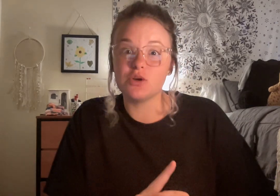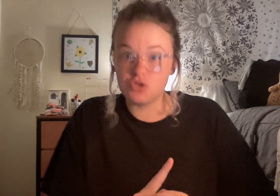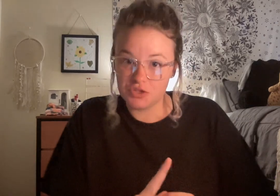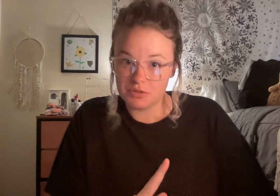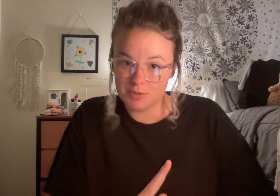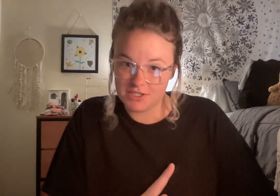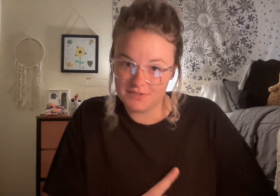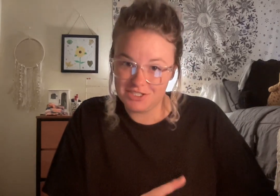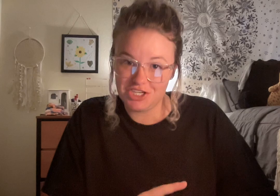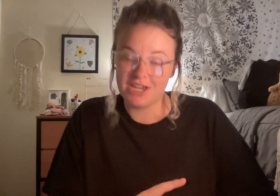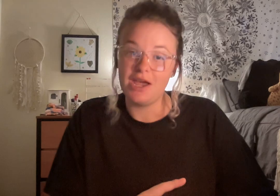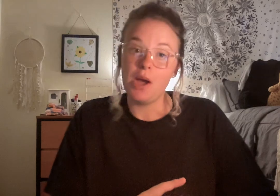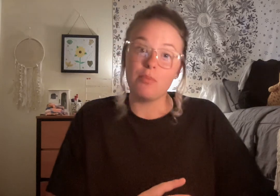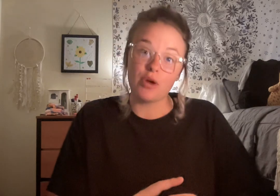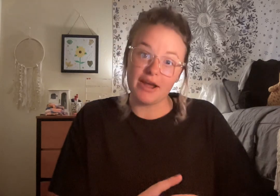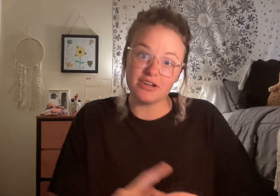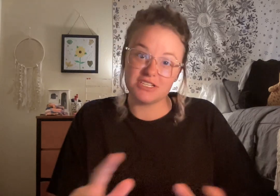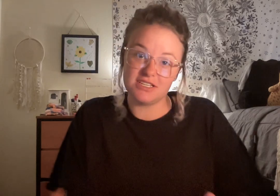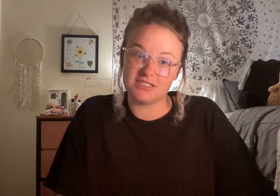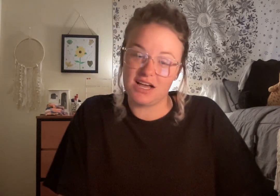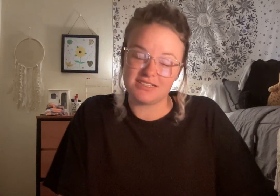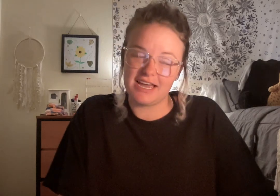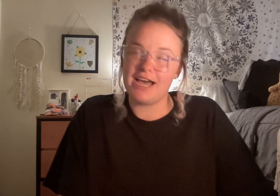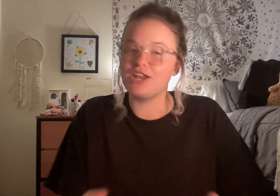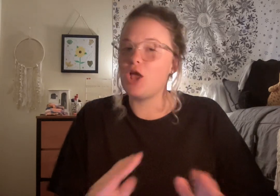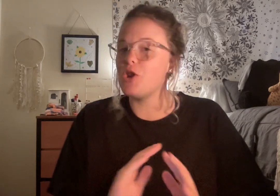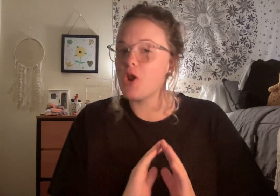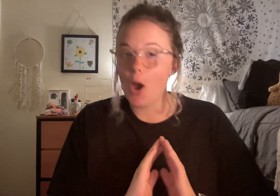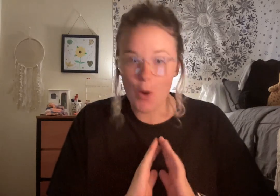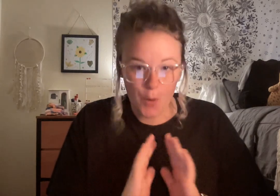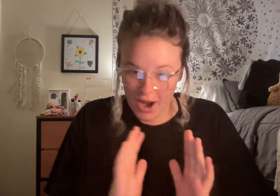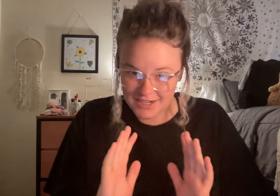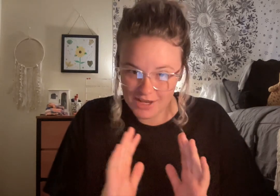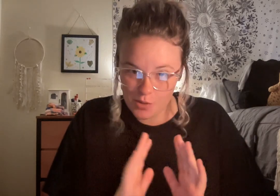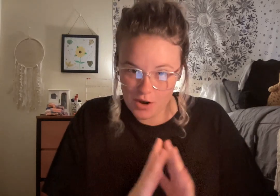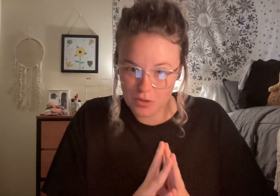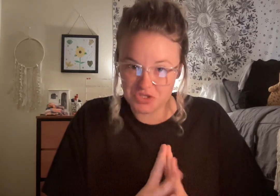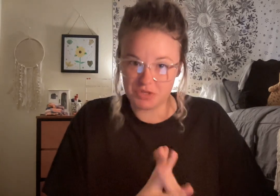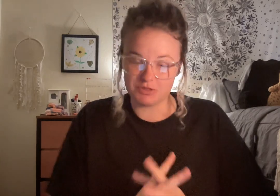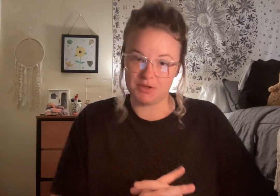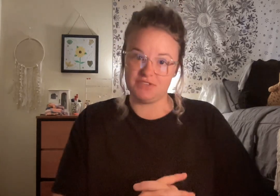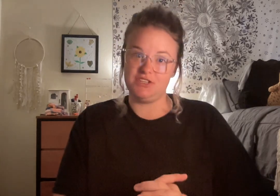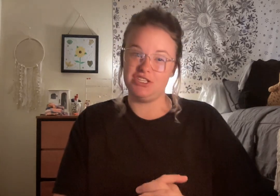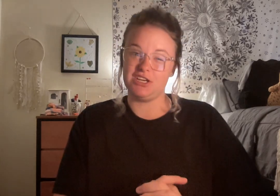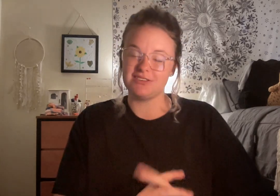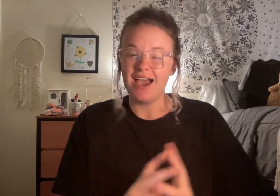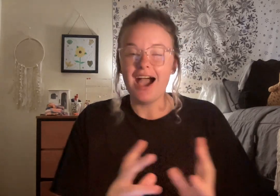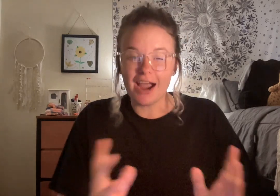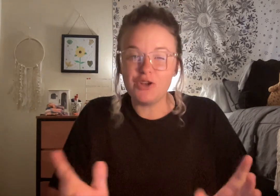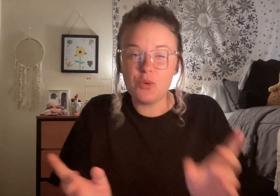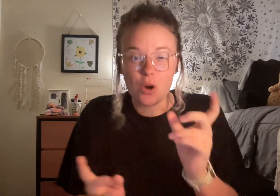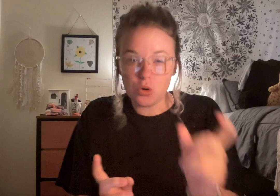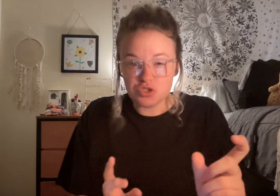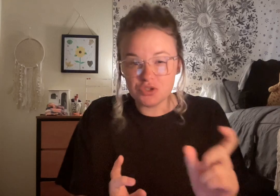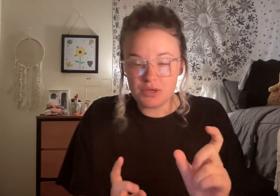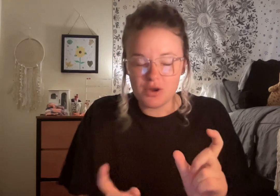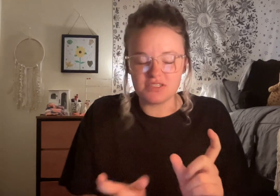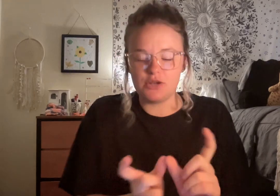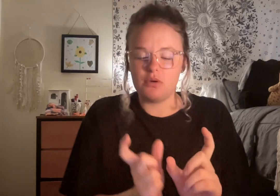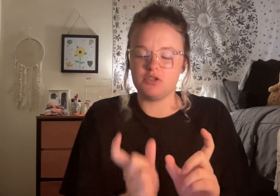culturally responsive teaching. Prior to this class, I had no idea what culturally responsive teaching is. I knew what culturally was, I knew what